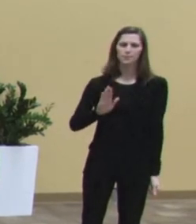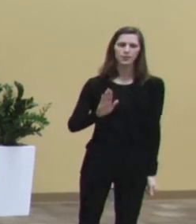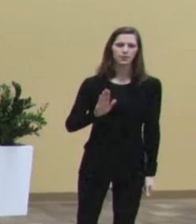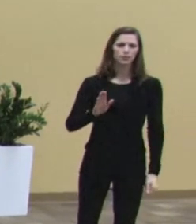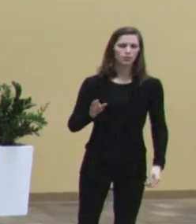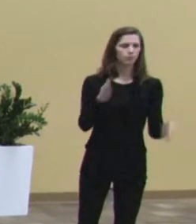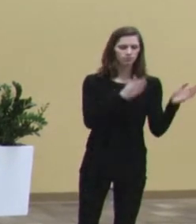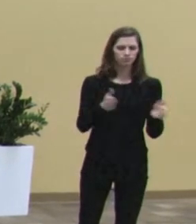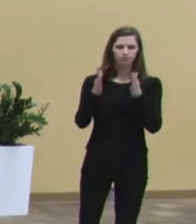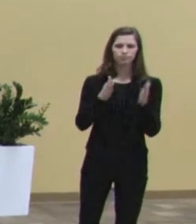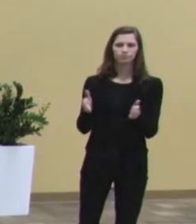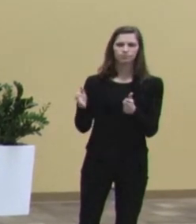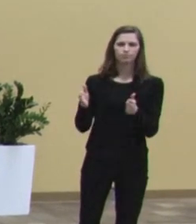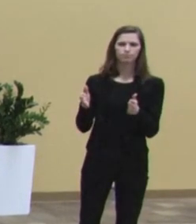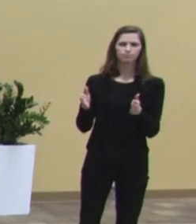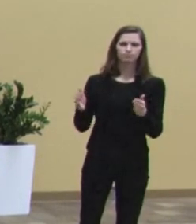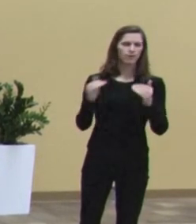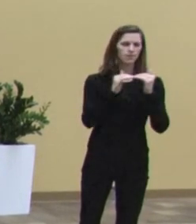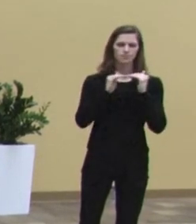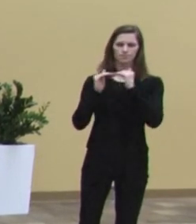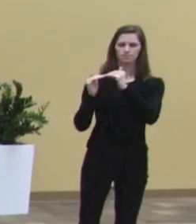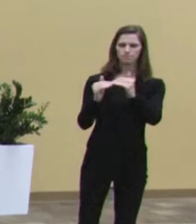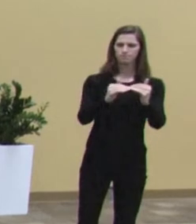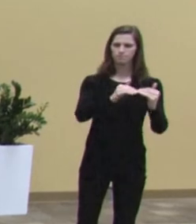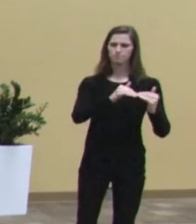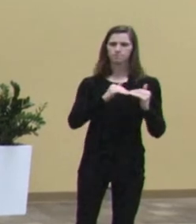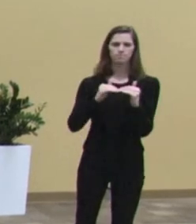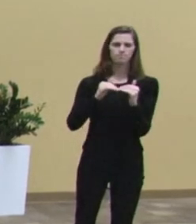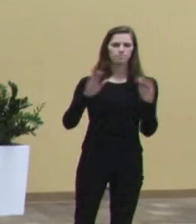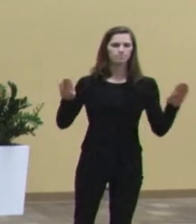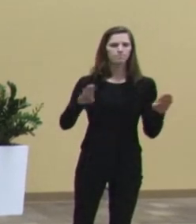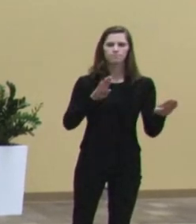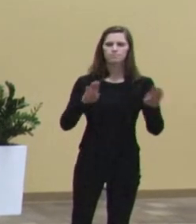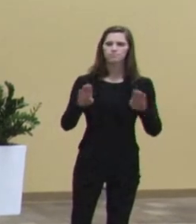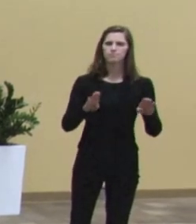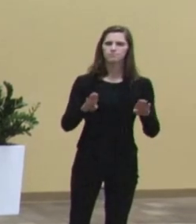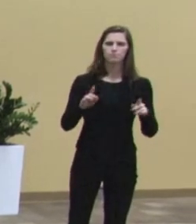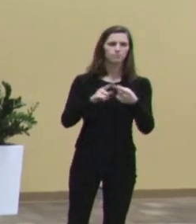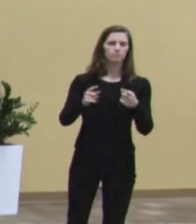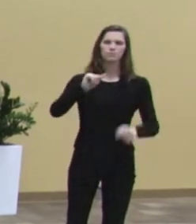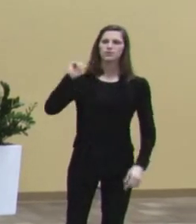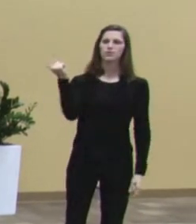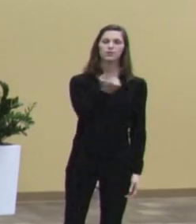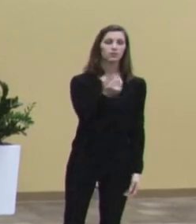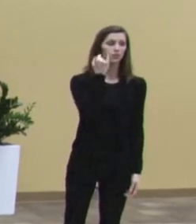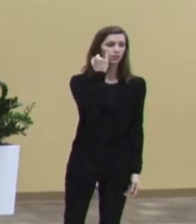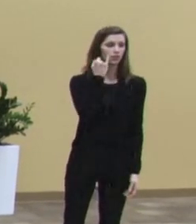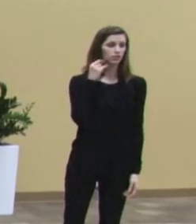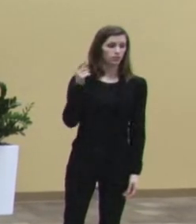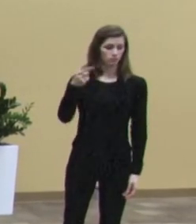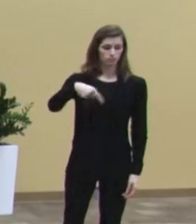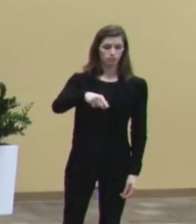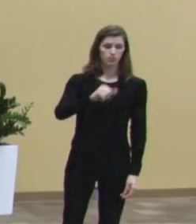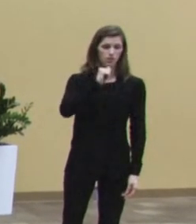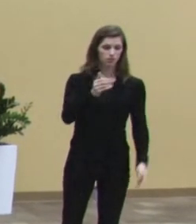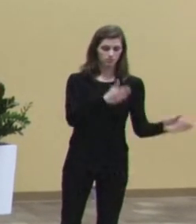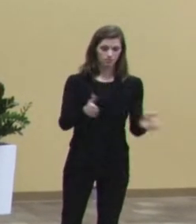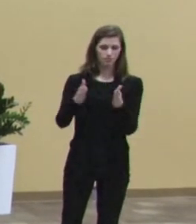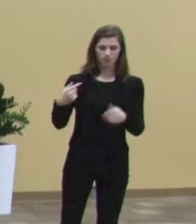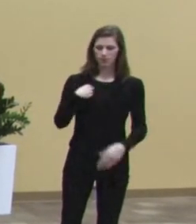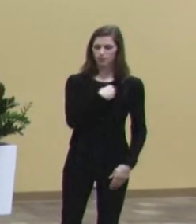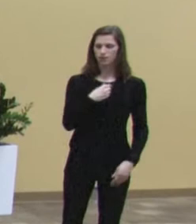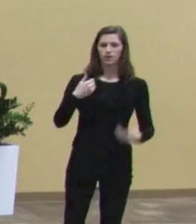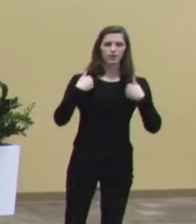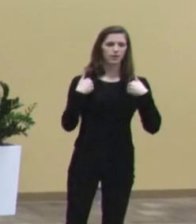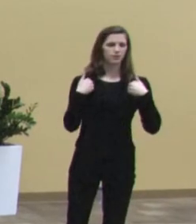fair treatment where God's children are concerned. Now, if you're not prepared to do that, we do